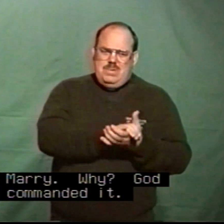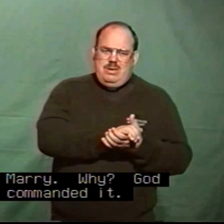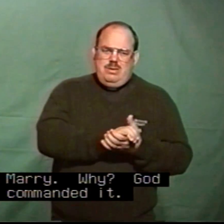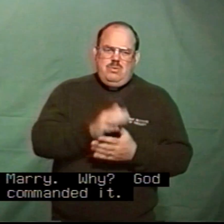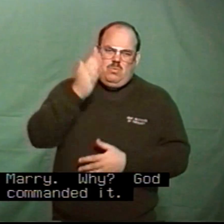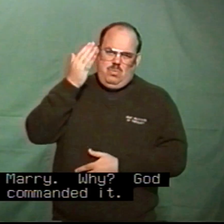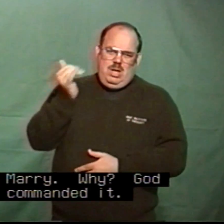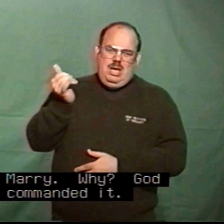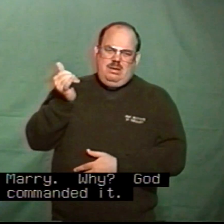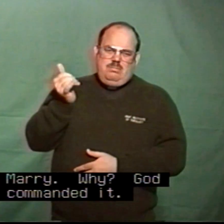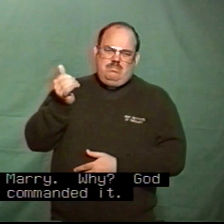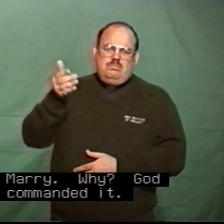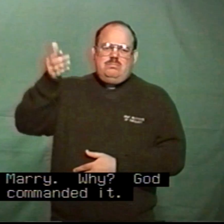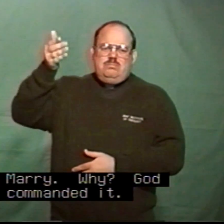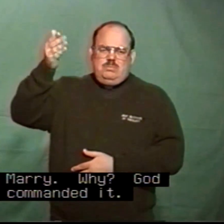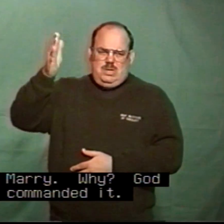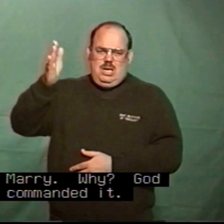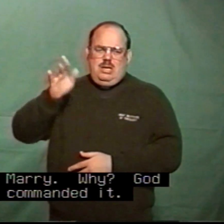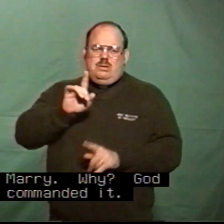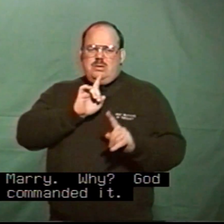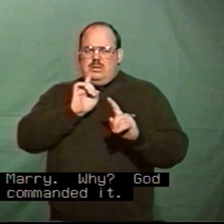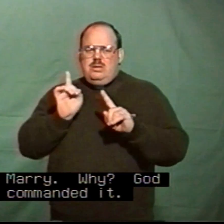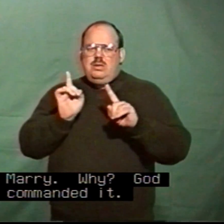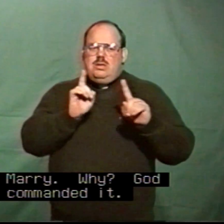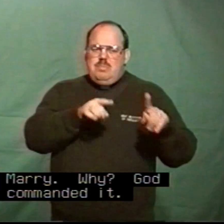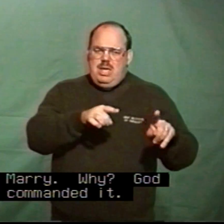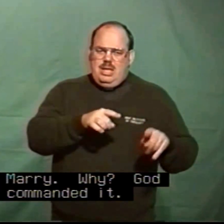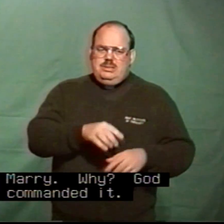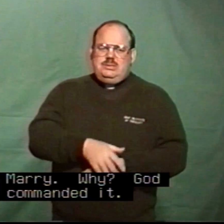Marry. Why? God commanded it.